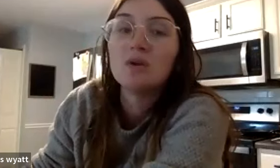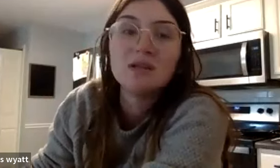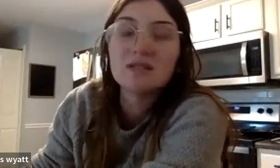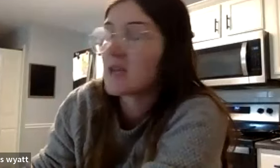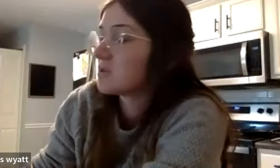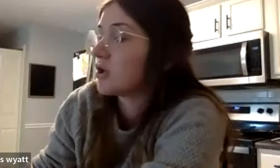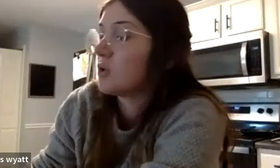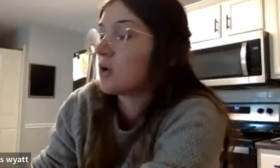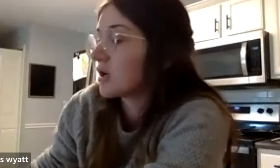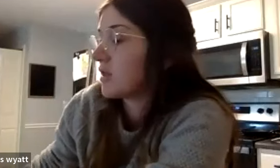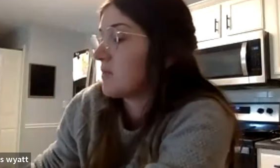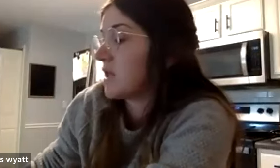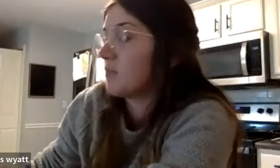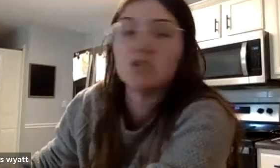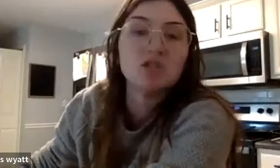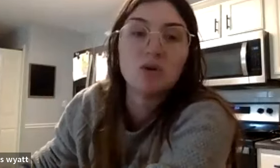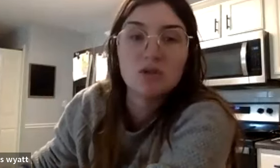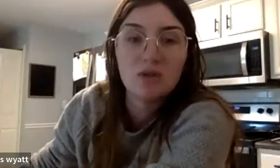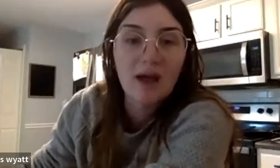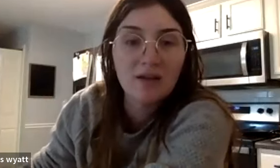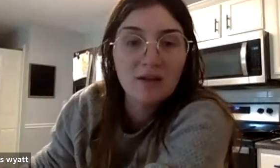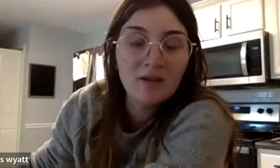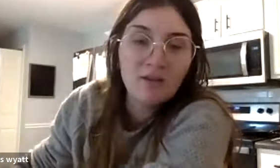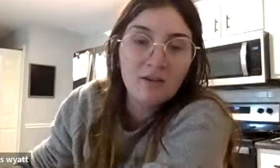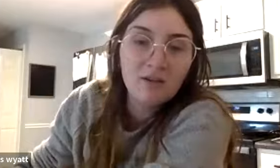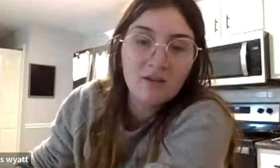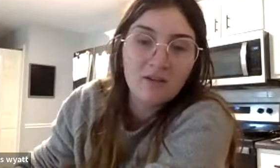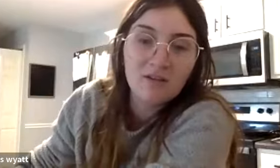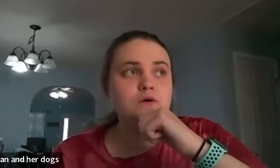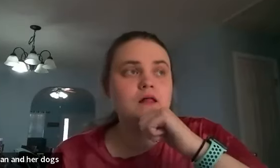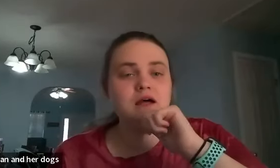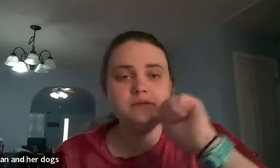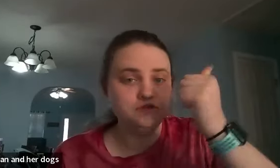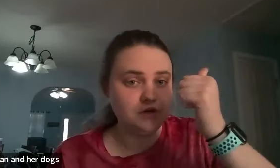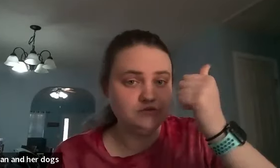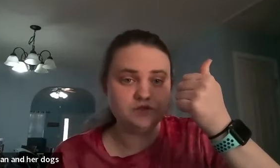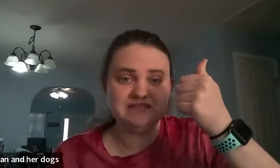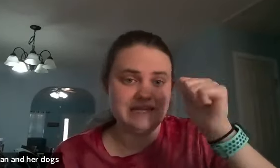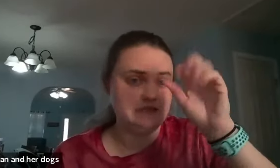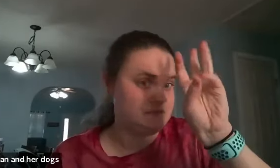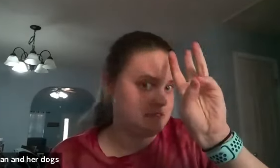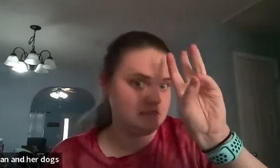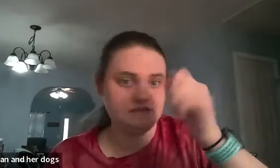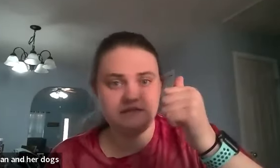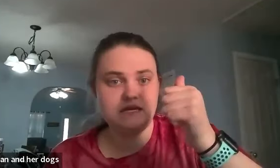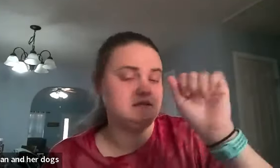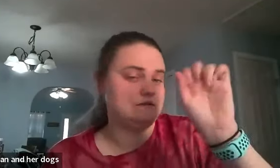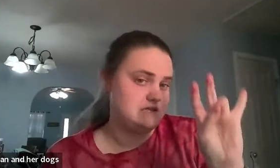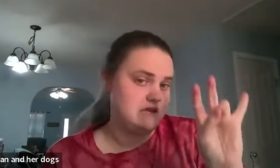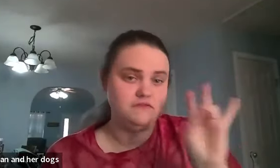notice, I guess, where you work that people just don't do that? So a lot of people don't do 10, 6, 10, 7.